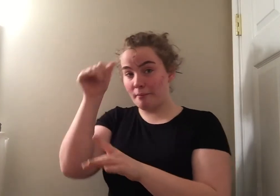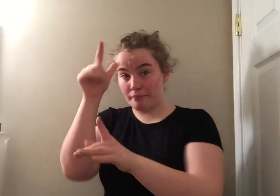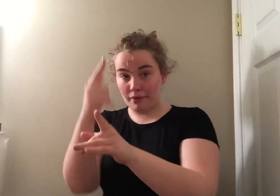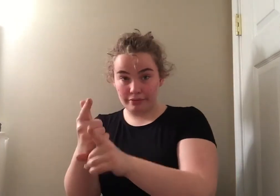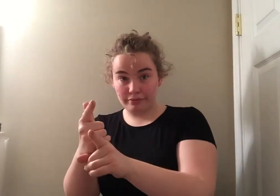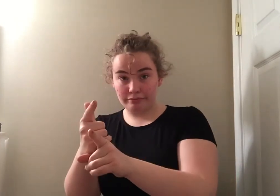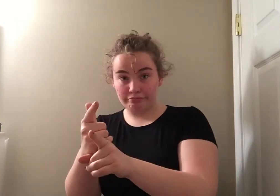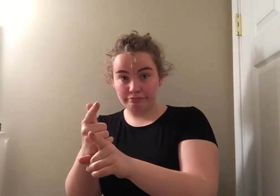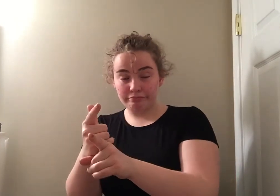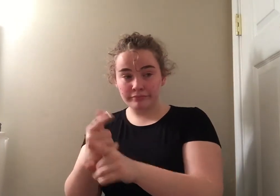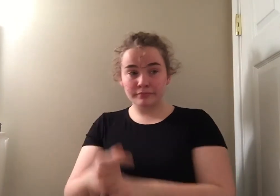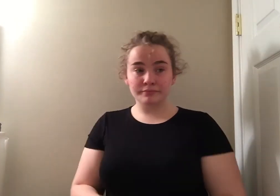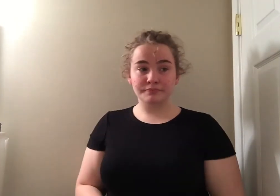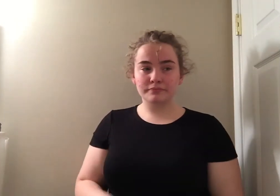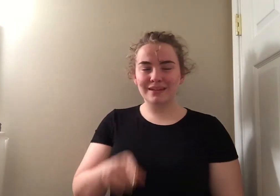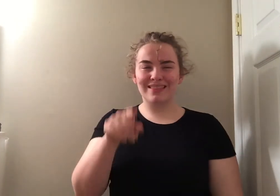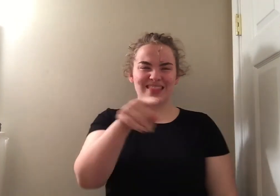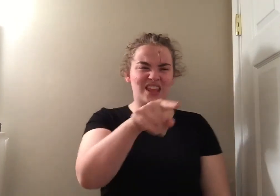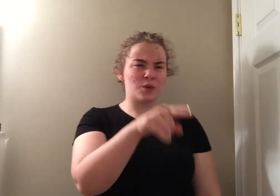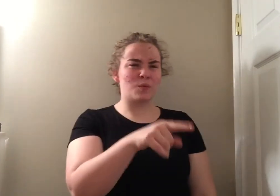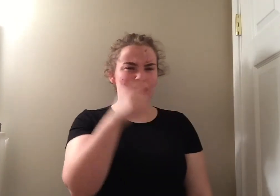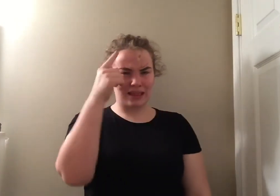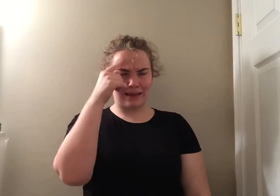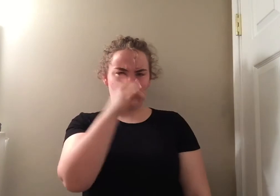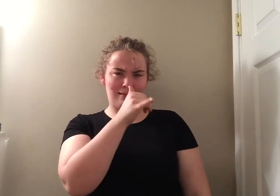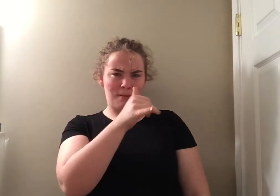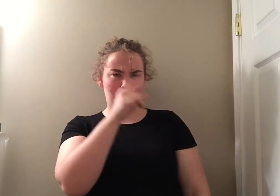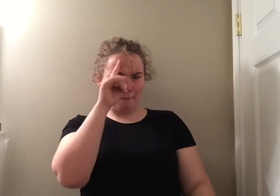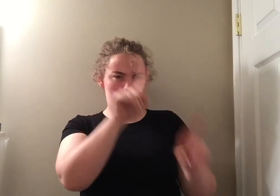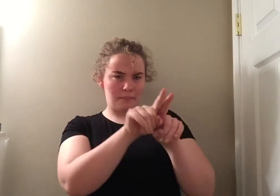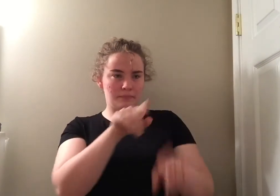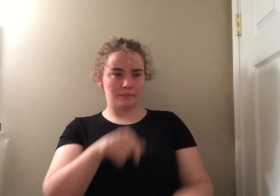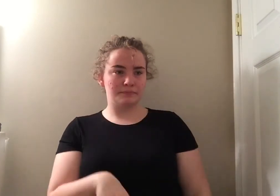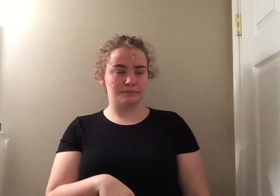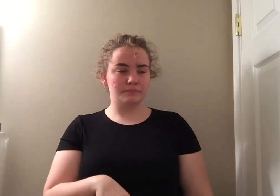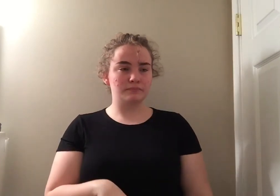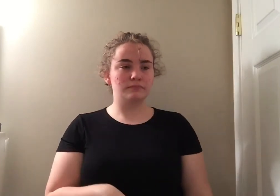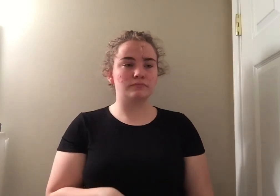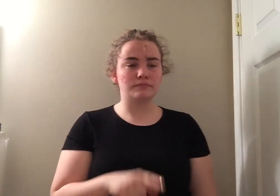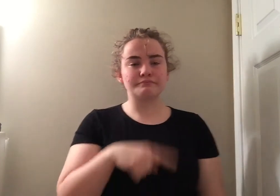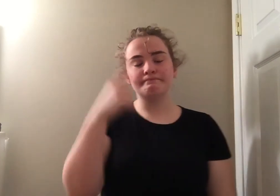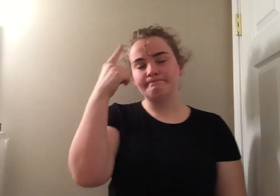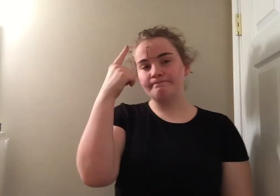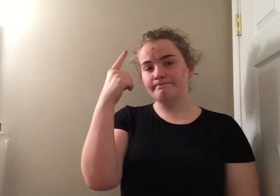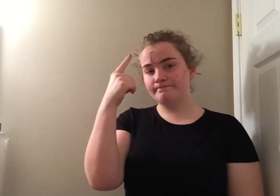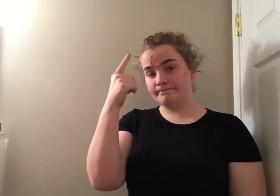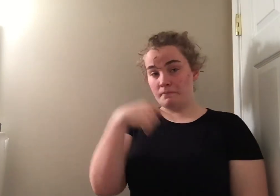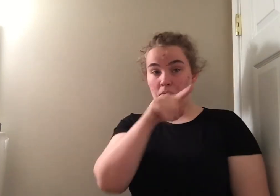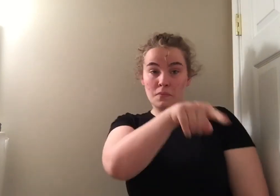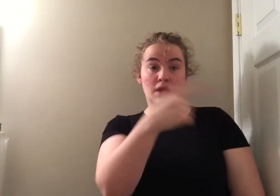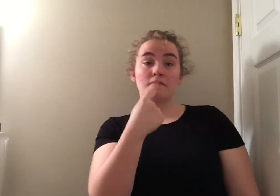thinking before, right, Shemaya? I would say Cardigan Joe. Because all the people were really mean to Cardigan